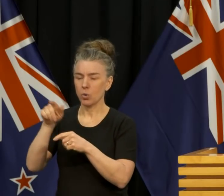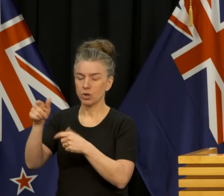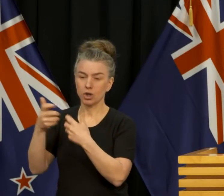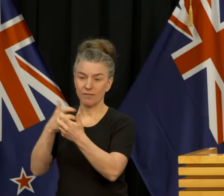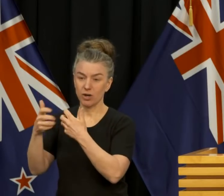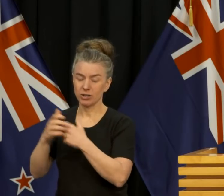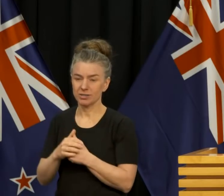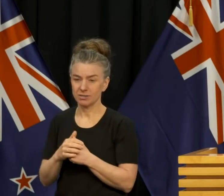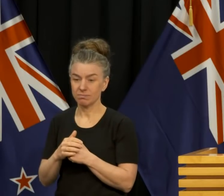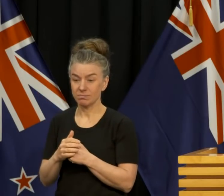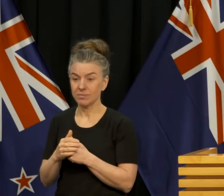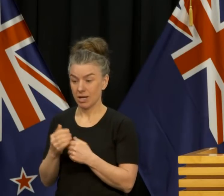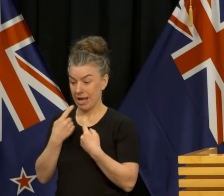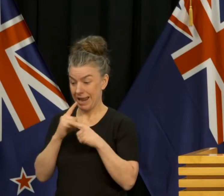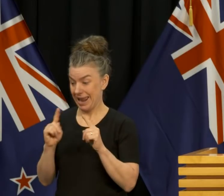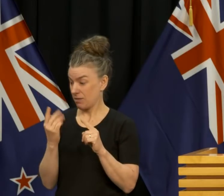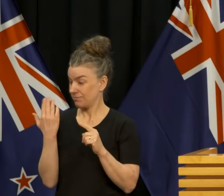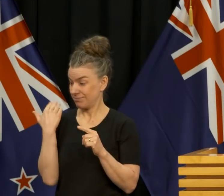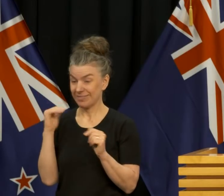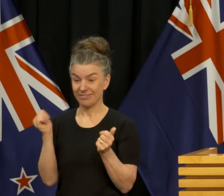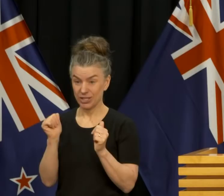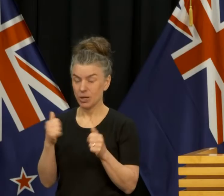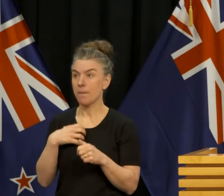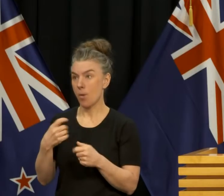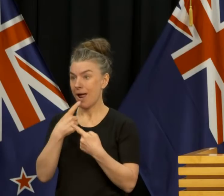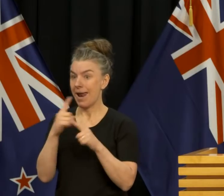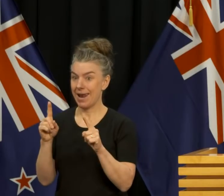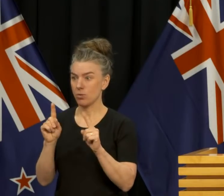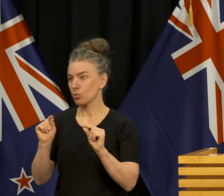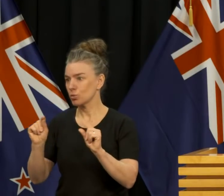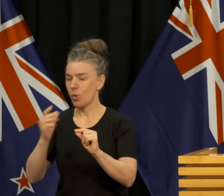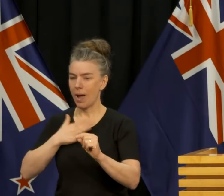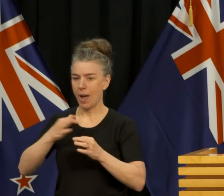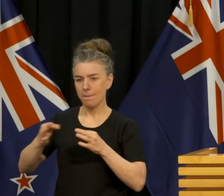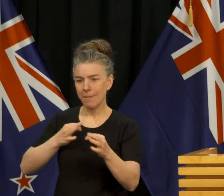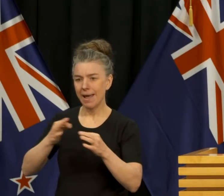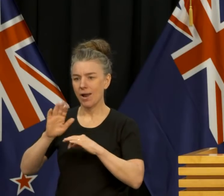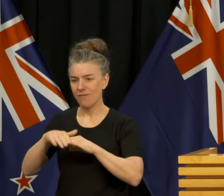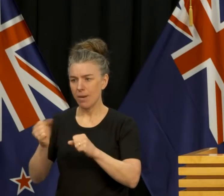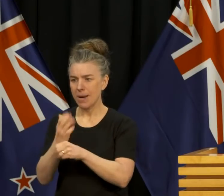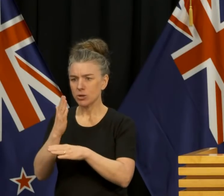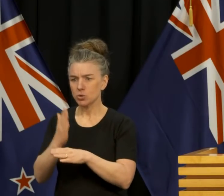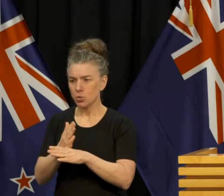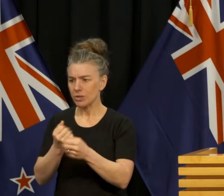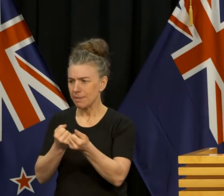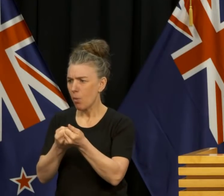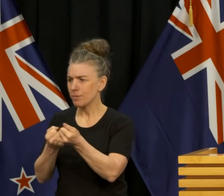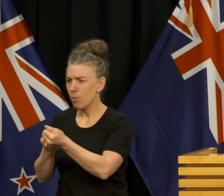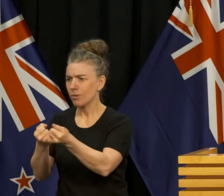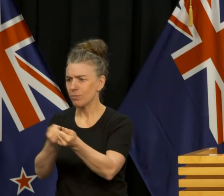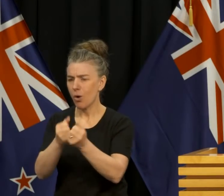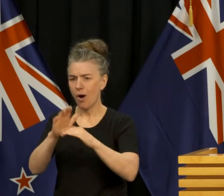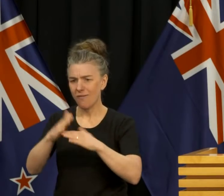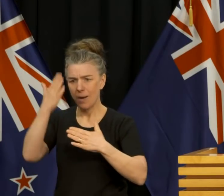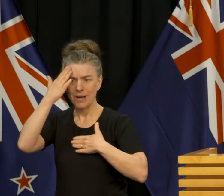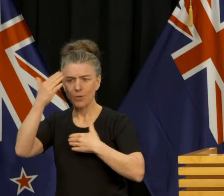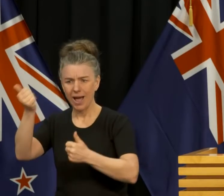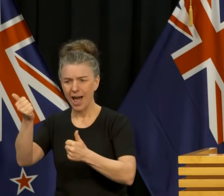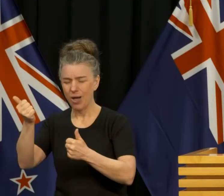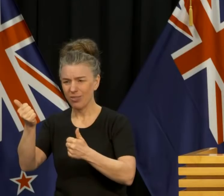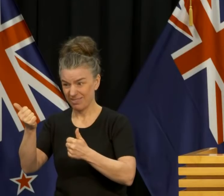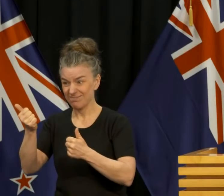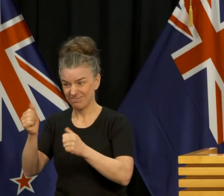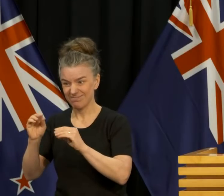providers, and we've made announcements on that, and we've got more announcements to make on that around, ensuring that that level of support is available.